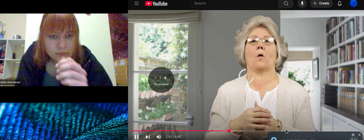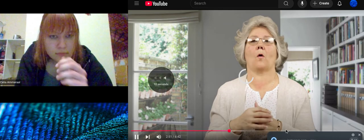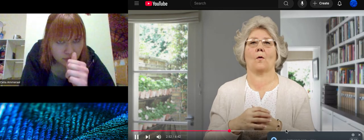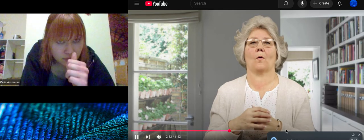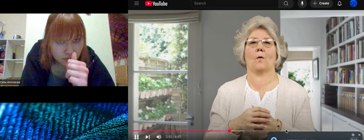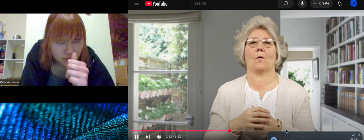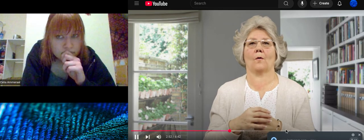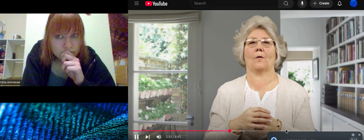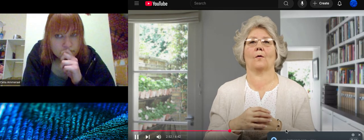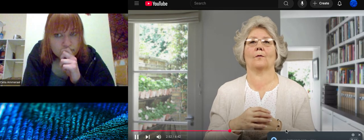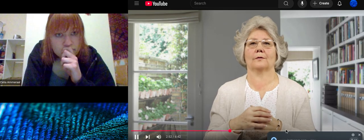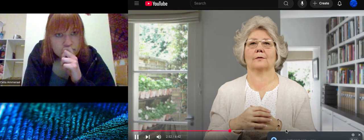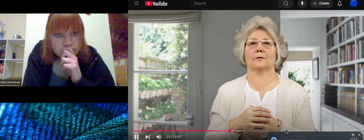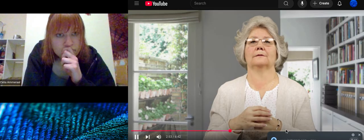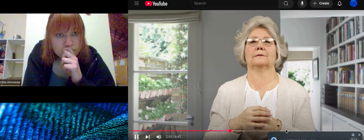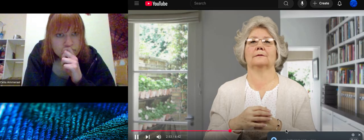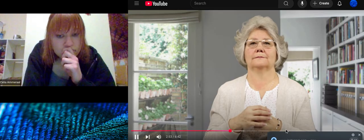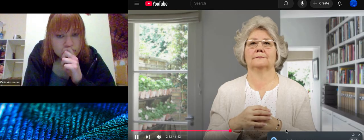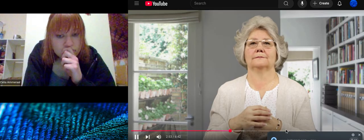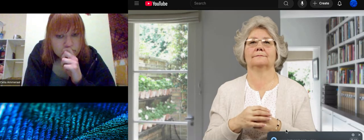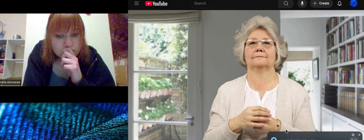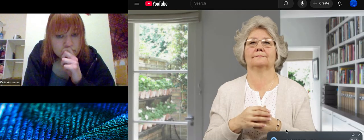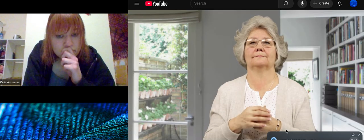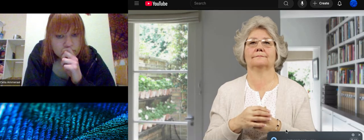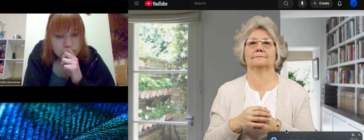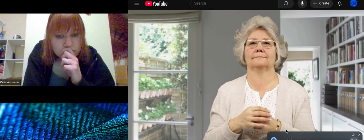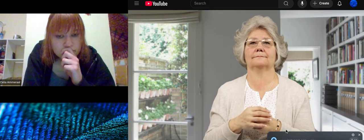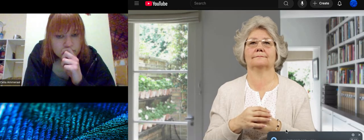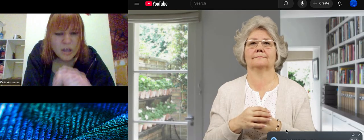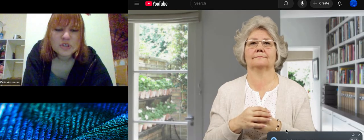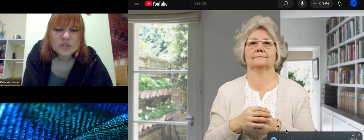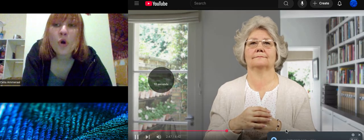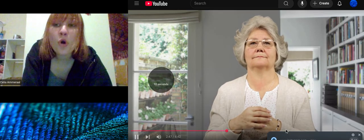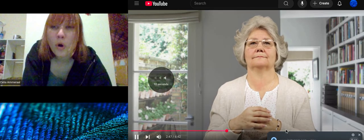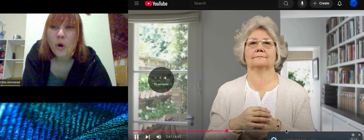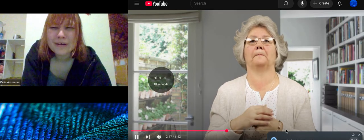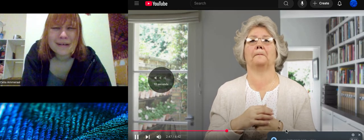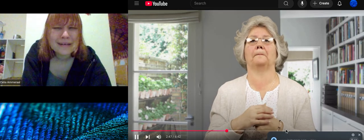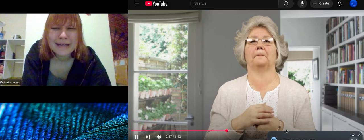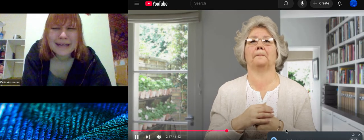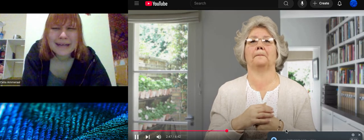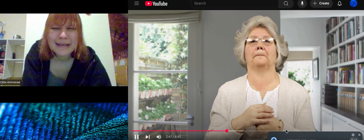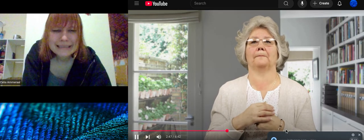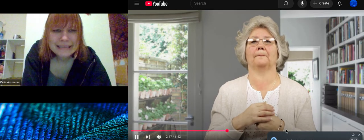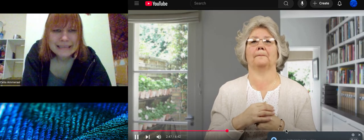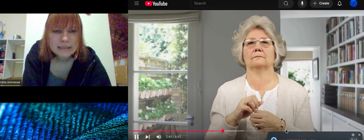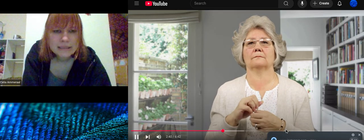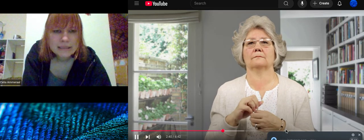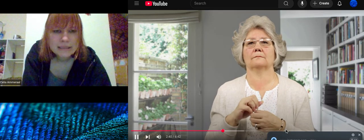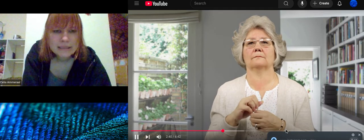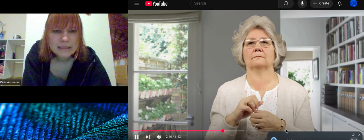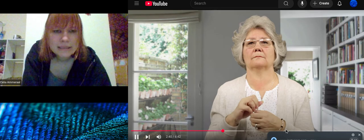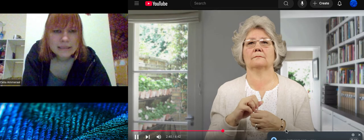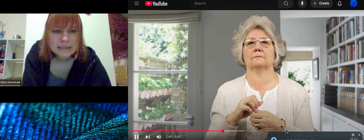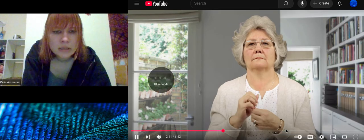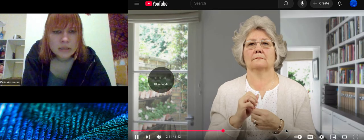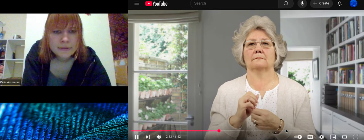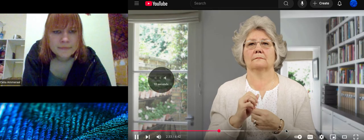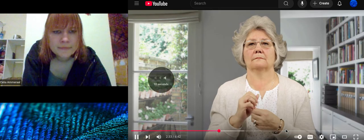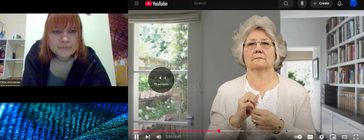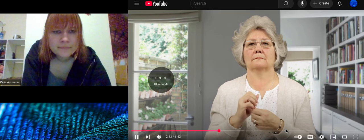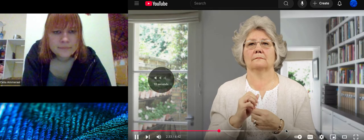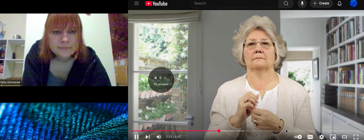Use it into a score. I don't know if you'll remember, but the first result shows said that he